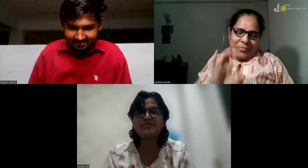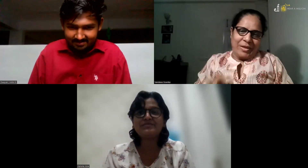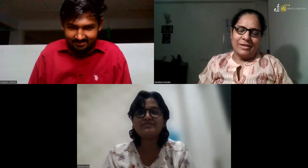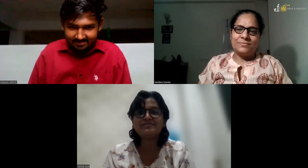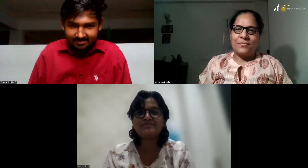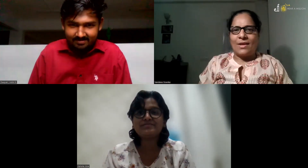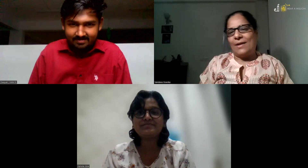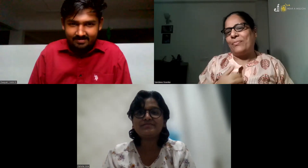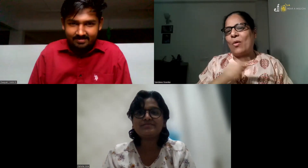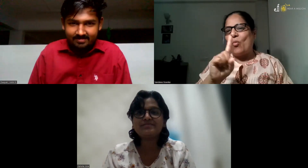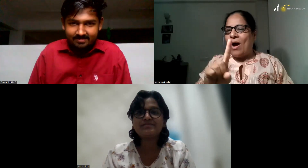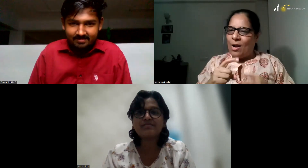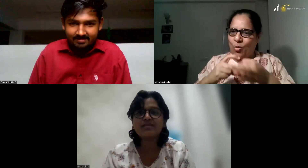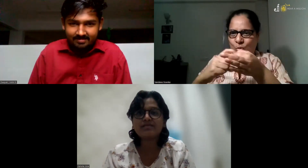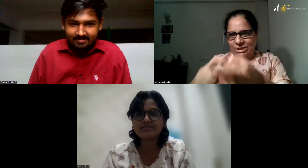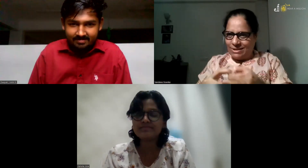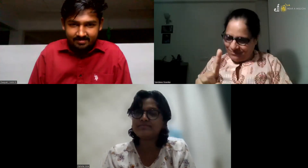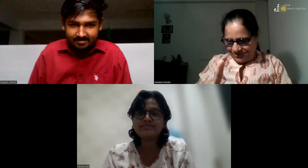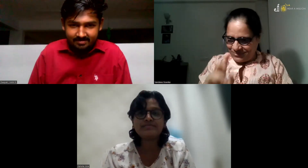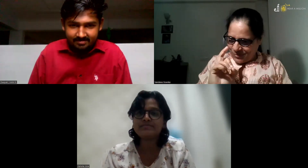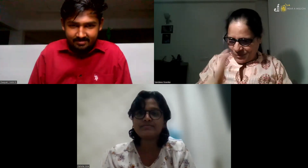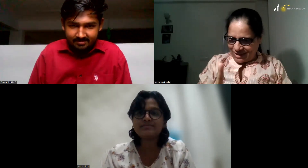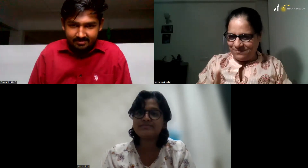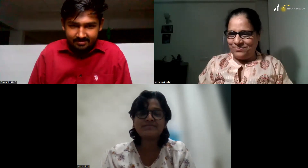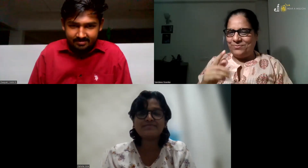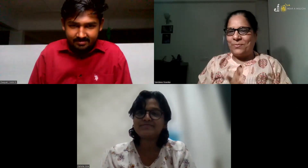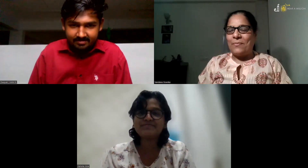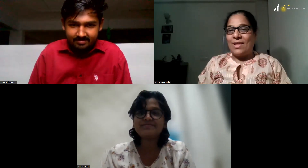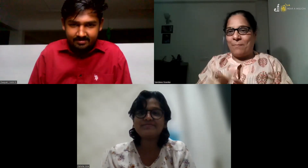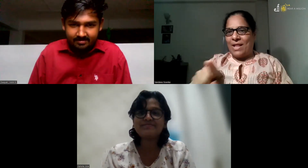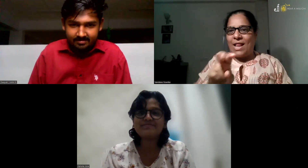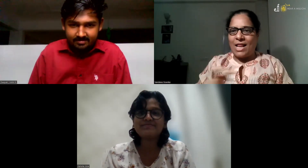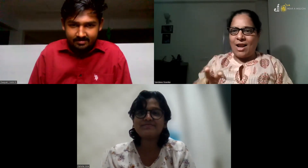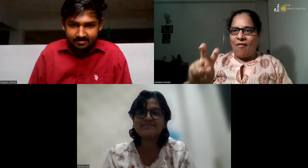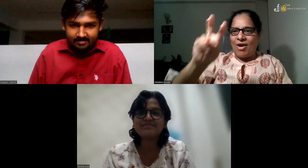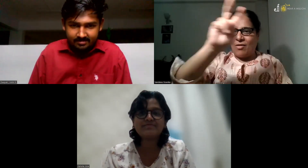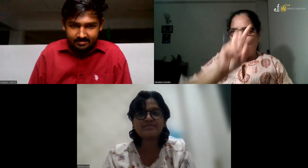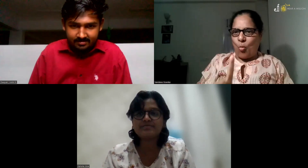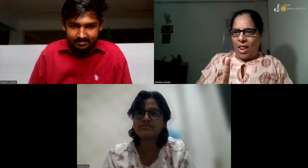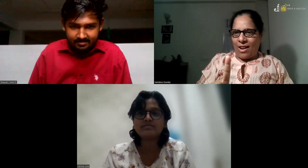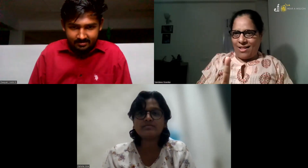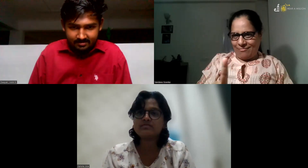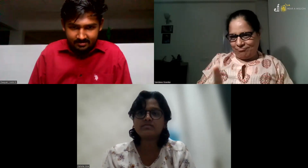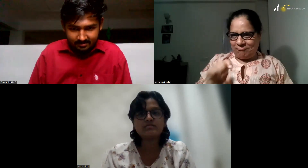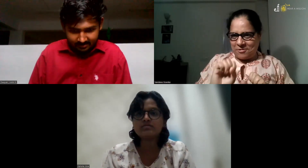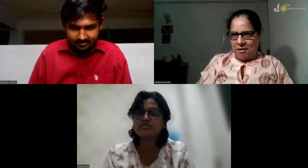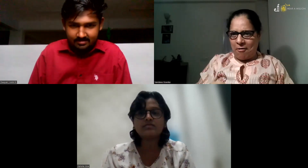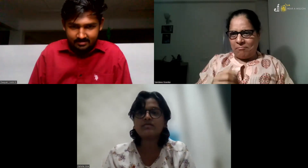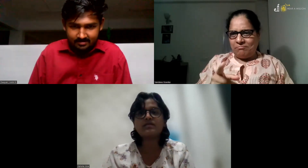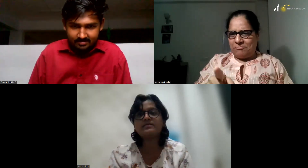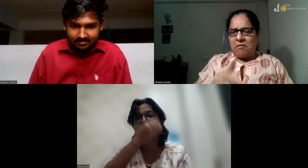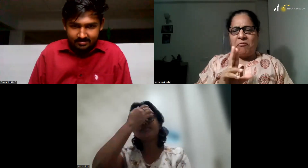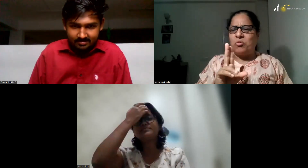So it was a great uh, experience listening to you. I have one question. Let me ask you. Like when you